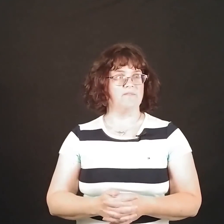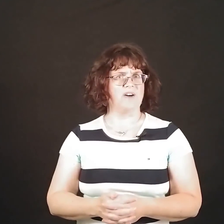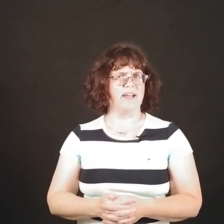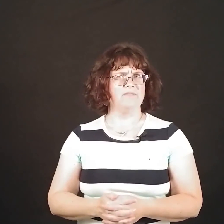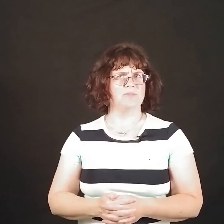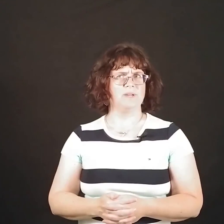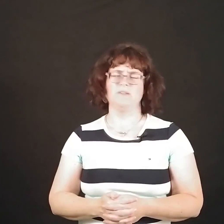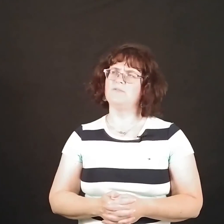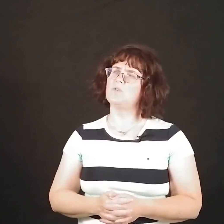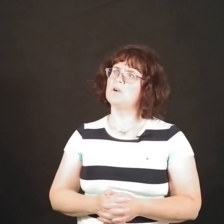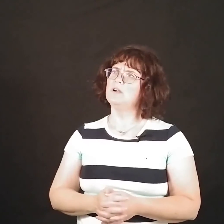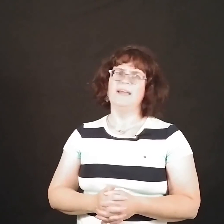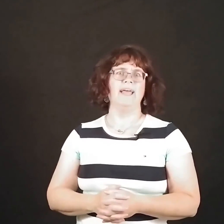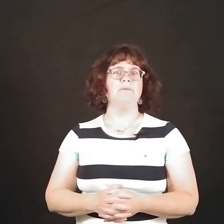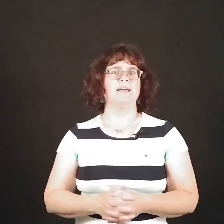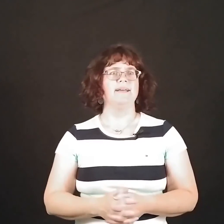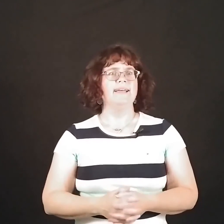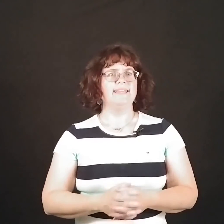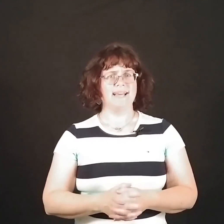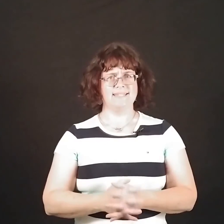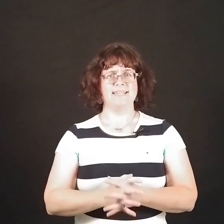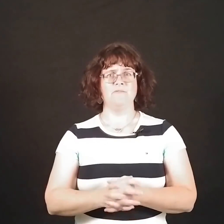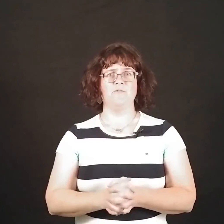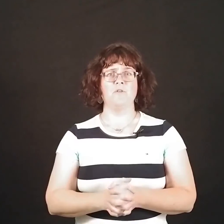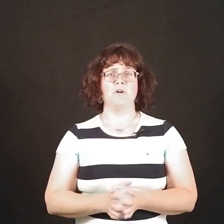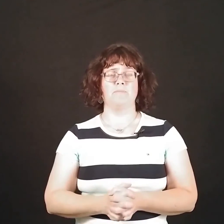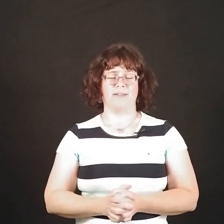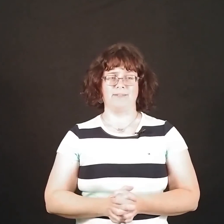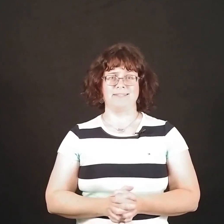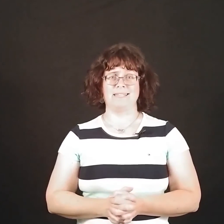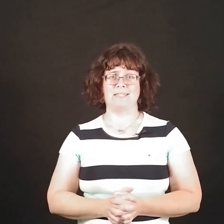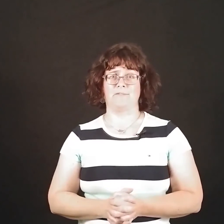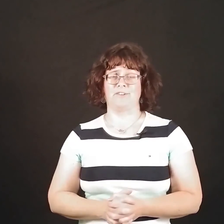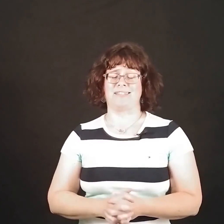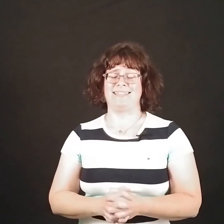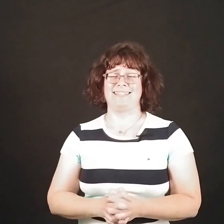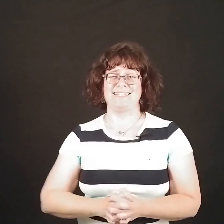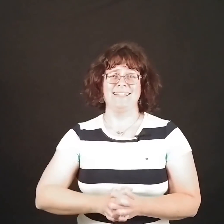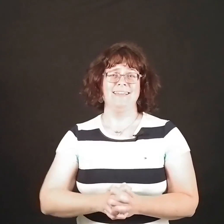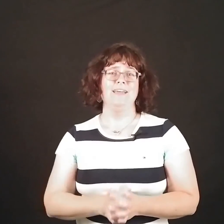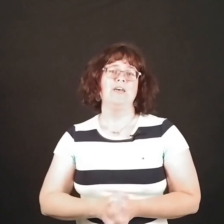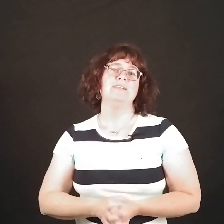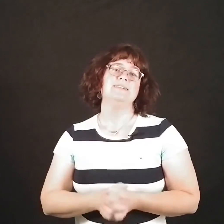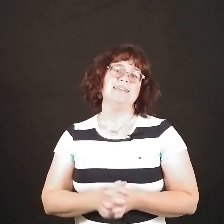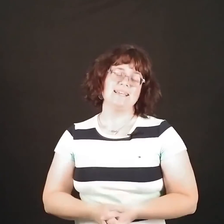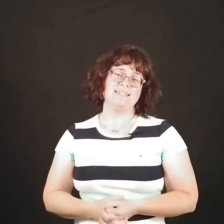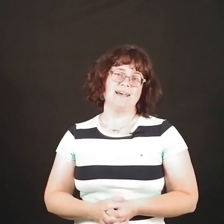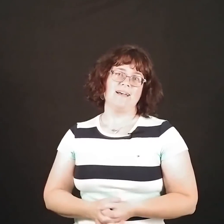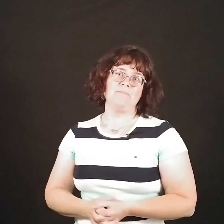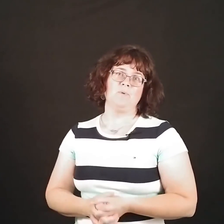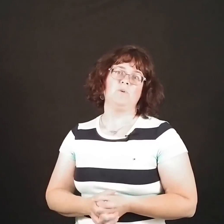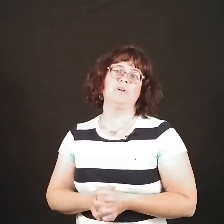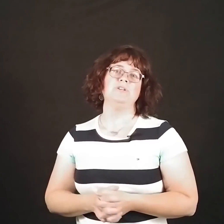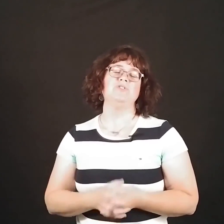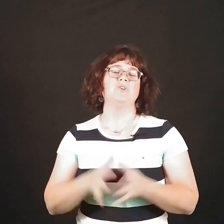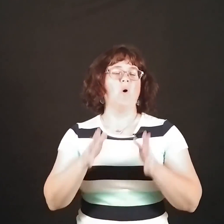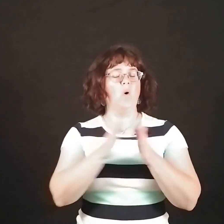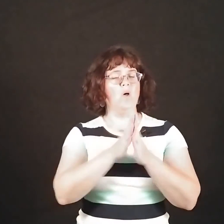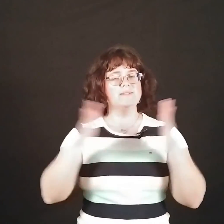5, 3 and 4. Anyway, that's it for brother and sister verses. Next time, we're going to do the whole